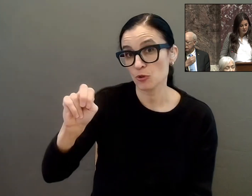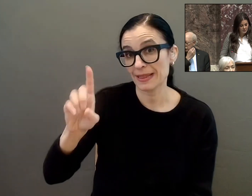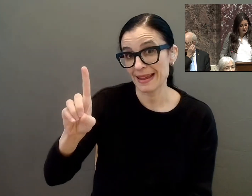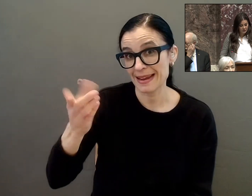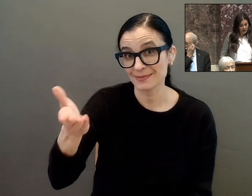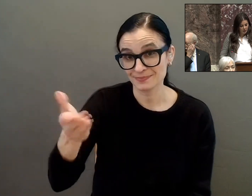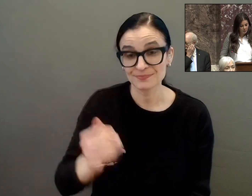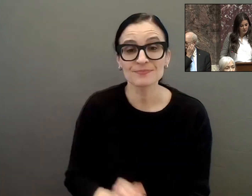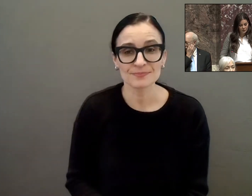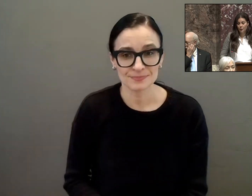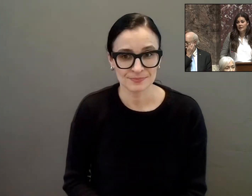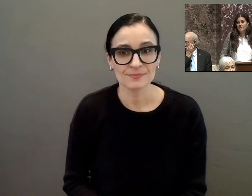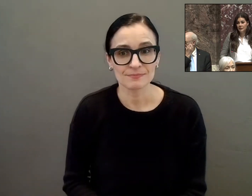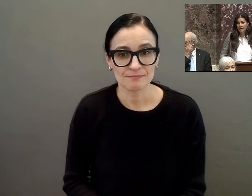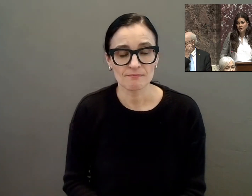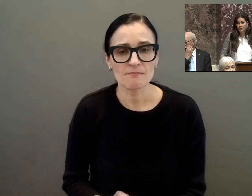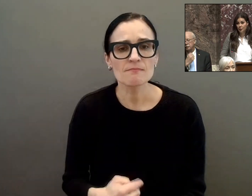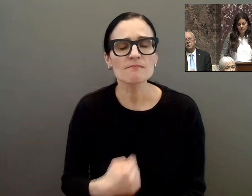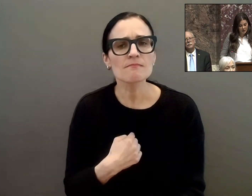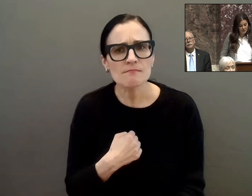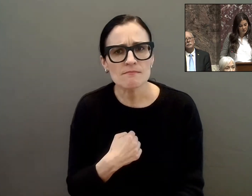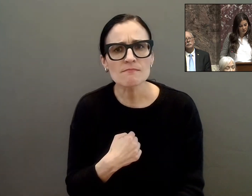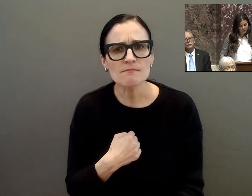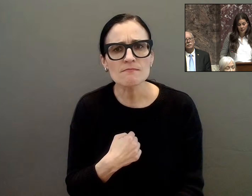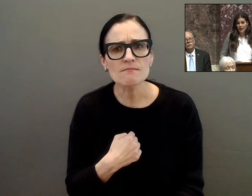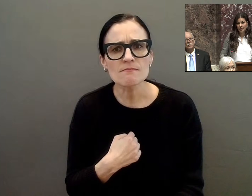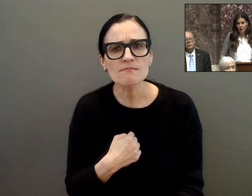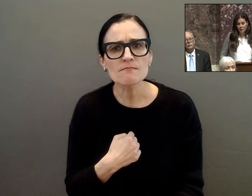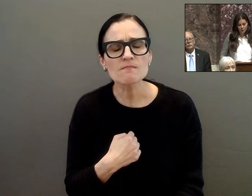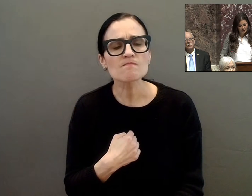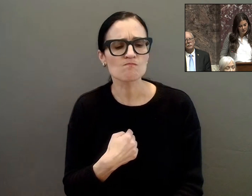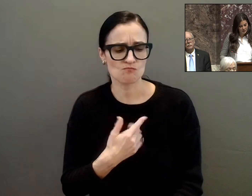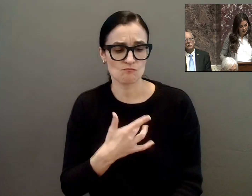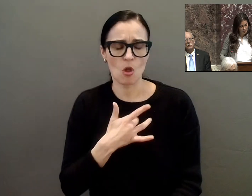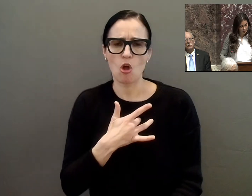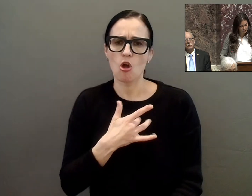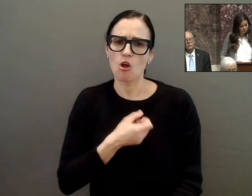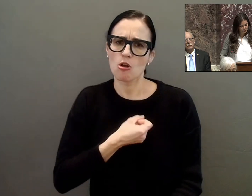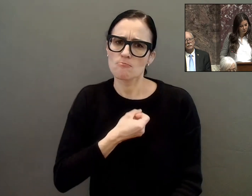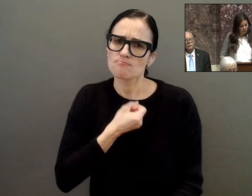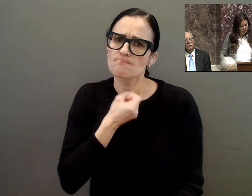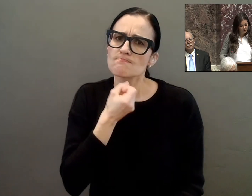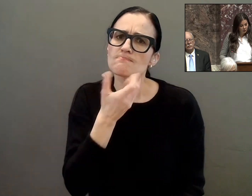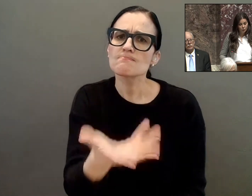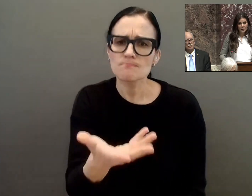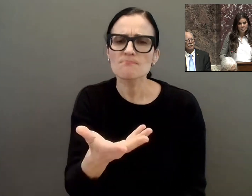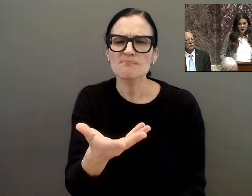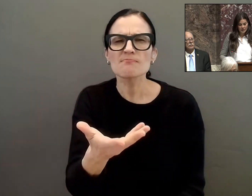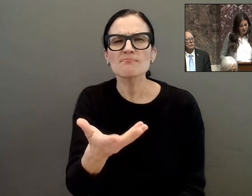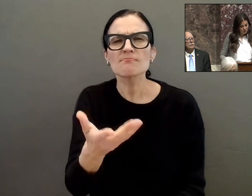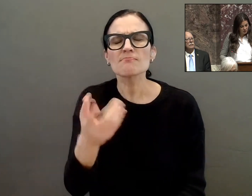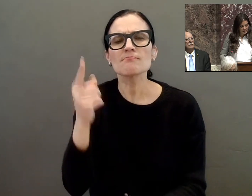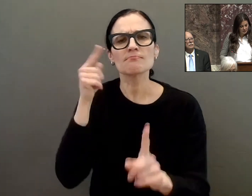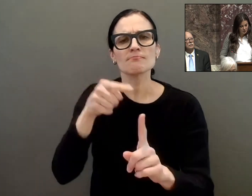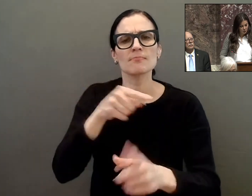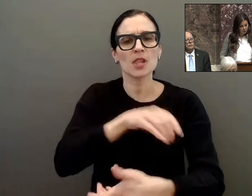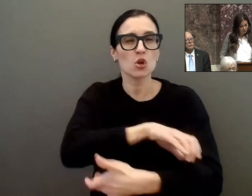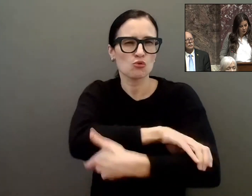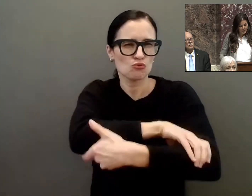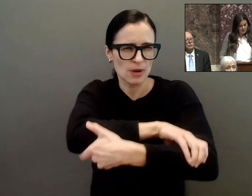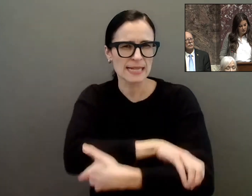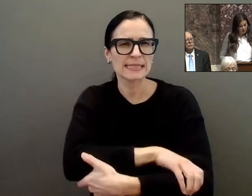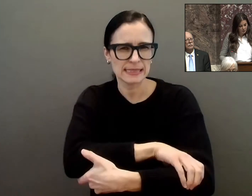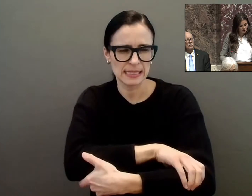important, specific element of the reconciliation process, economic reconciliation. Reconciliation isn't a